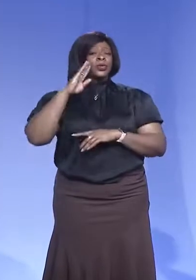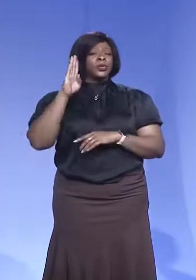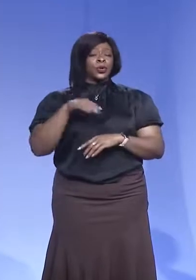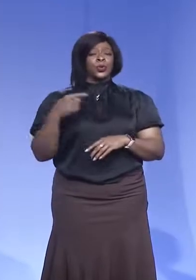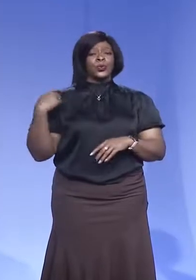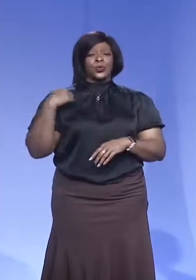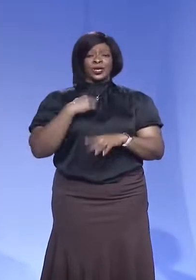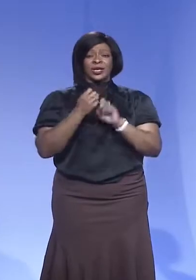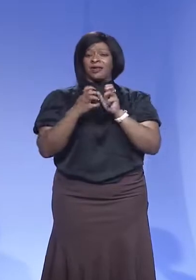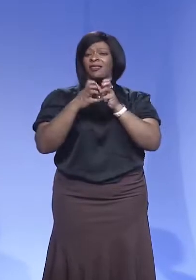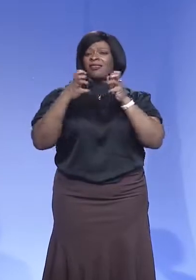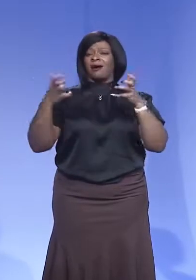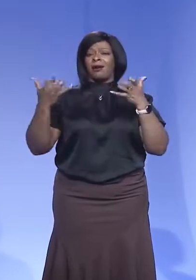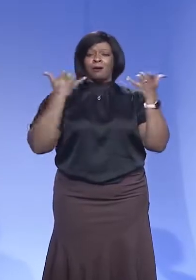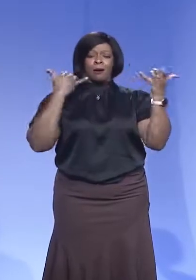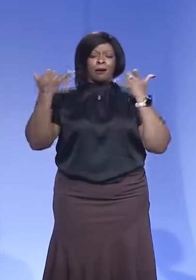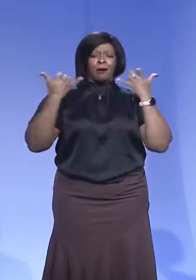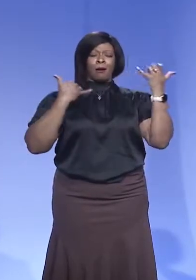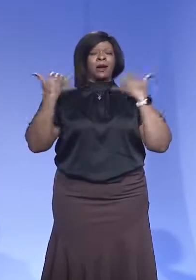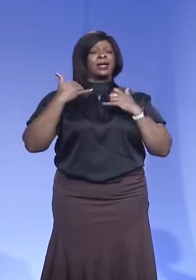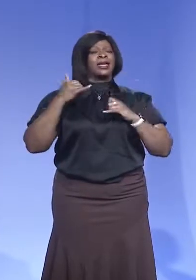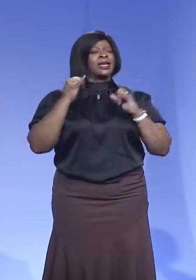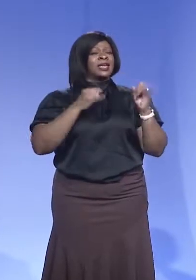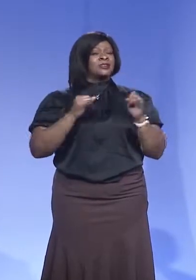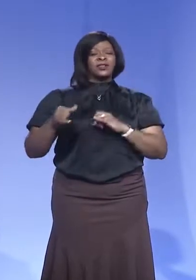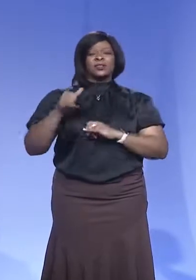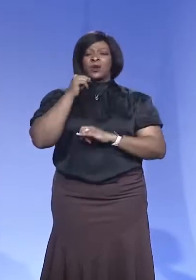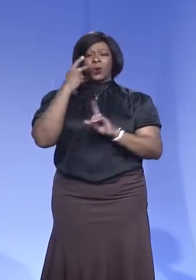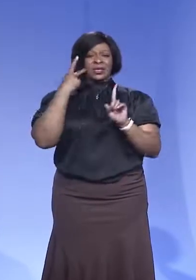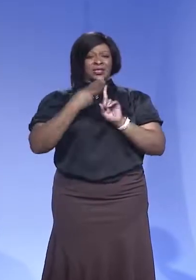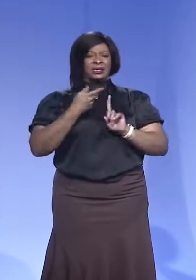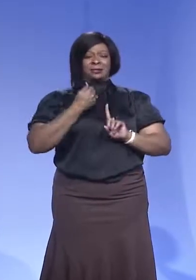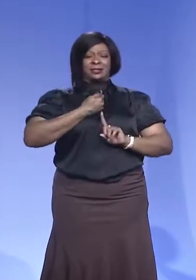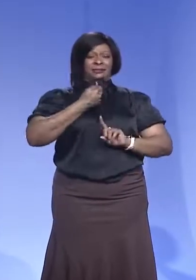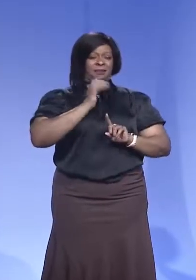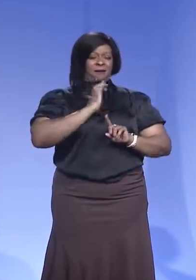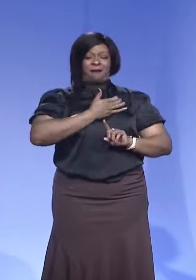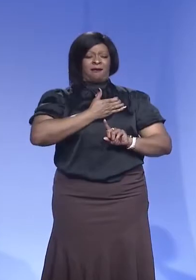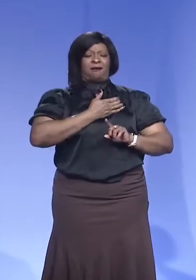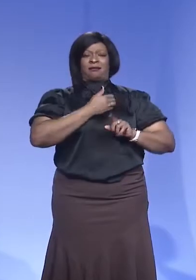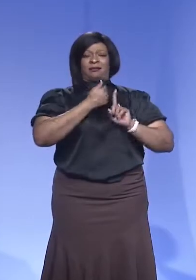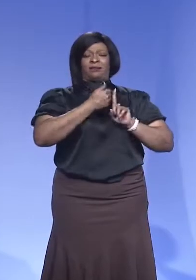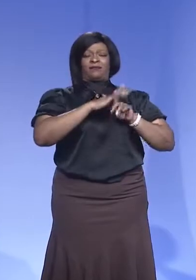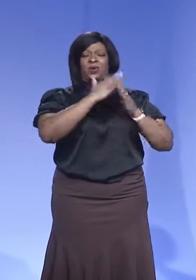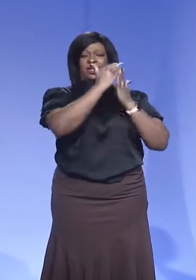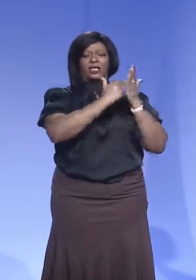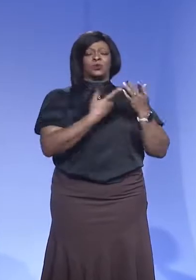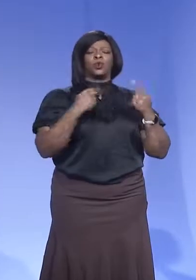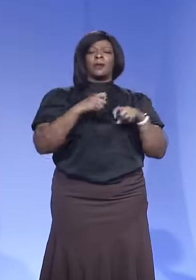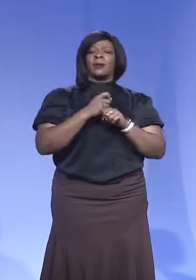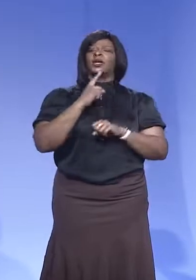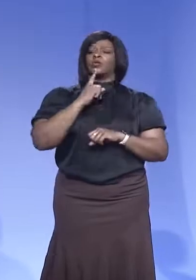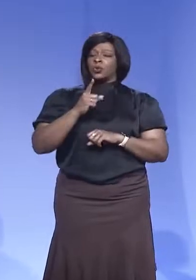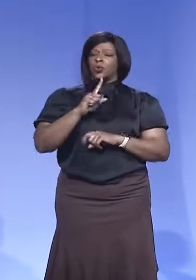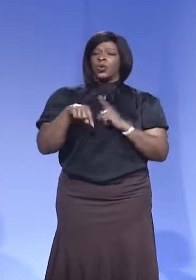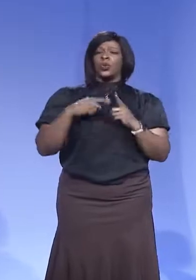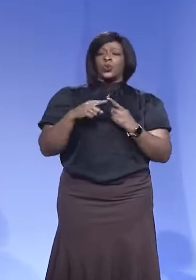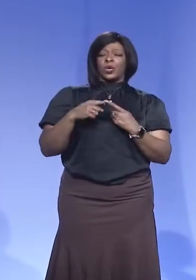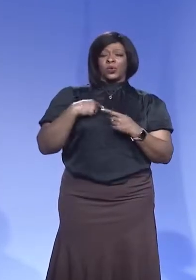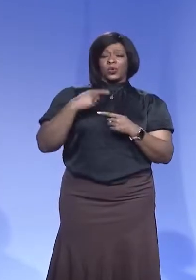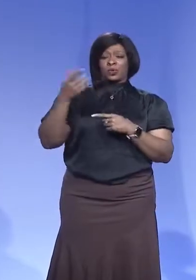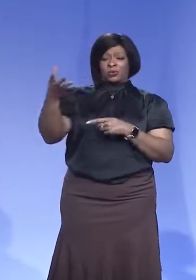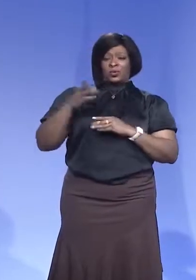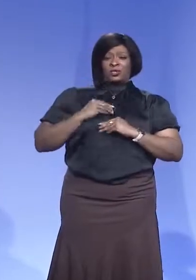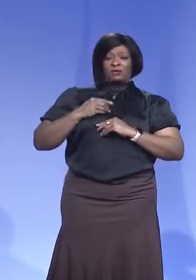we are getting a lot of calls from individuals who don't see themselves on this list, and so we try to make sure that when we get those calls,